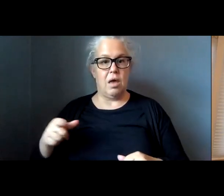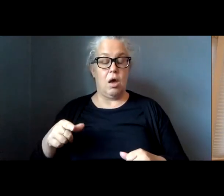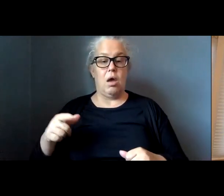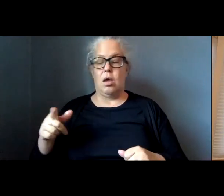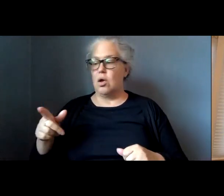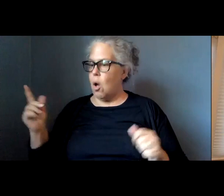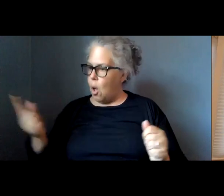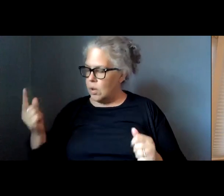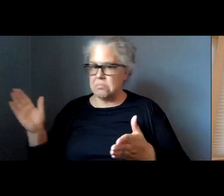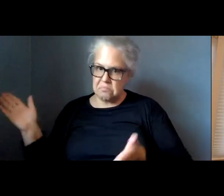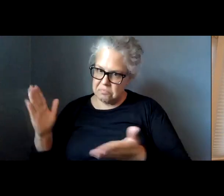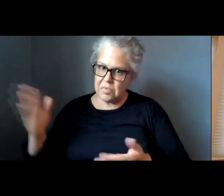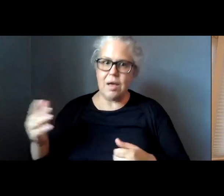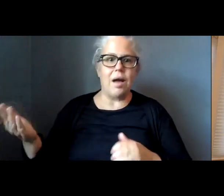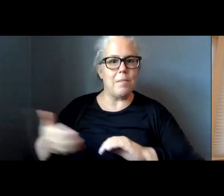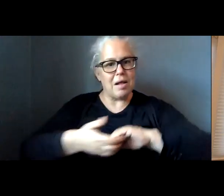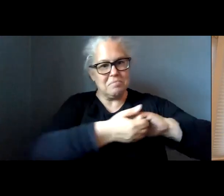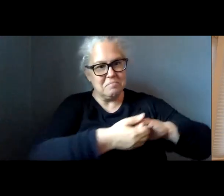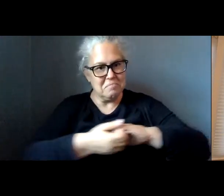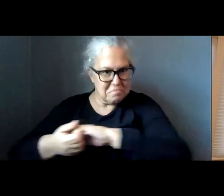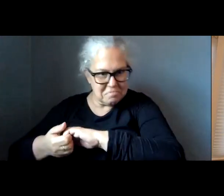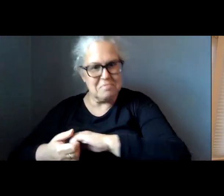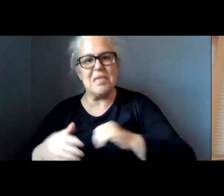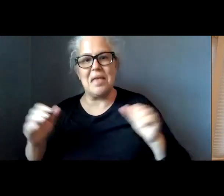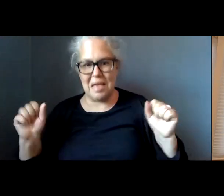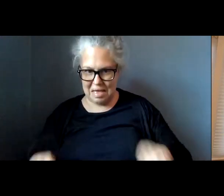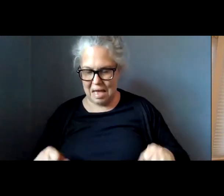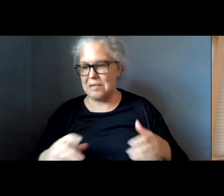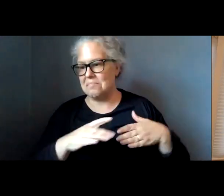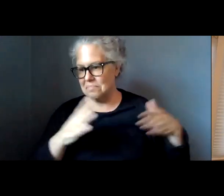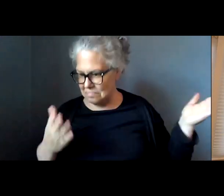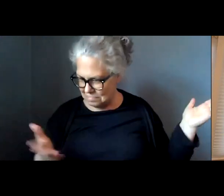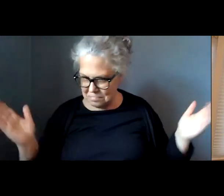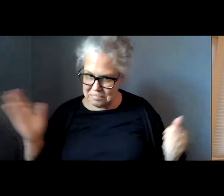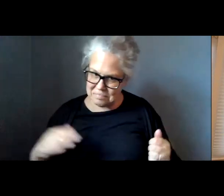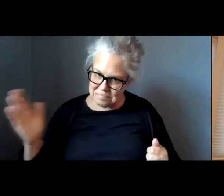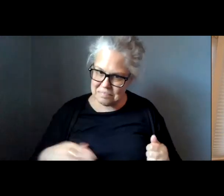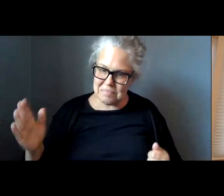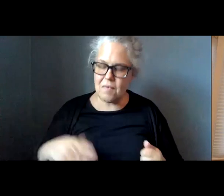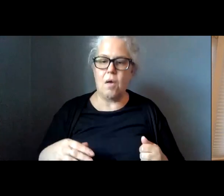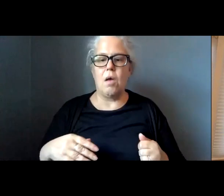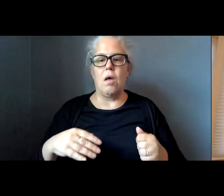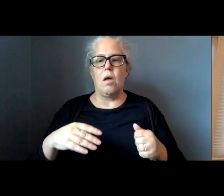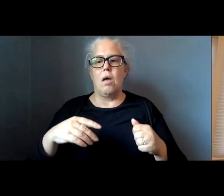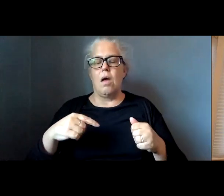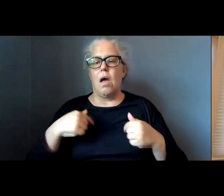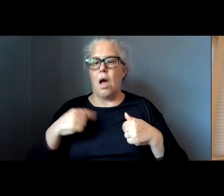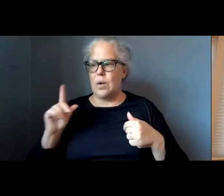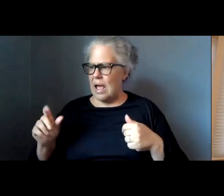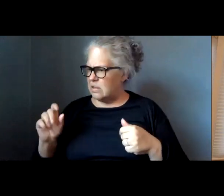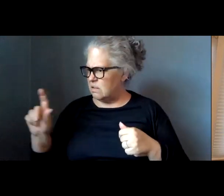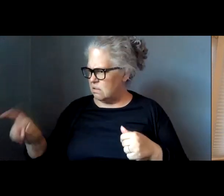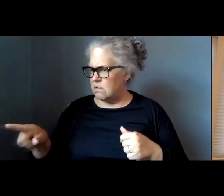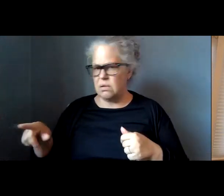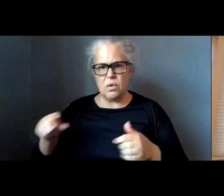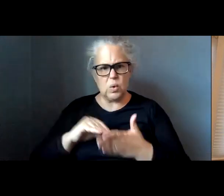issue. She held her hand and coaxed her on. Several times in my own cold frustration, I asked if she was okay